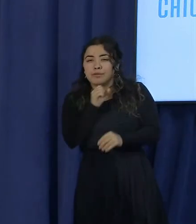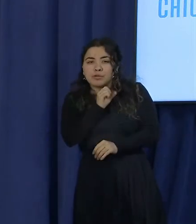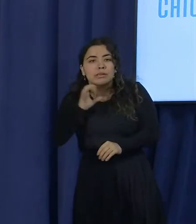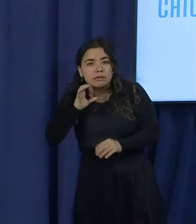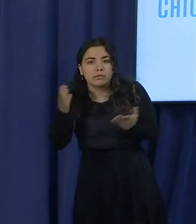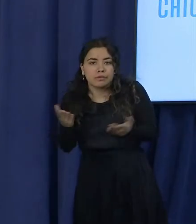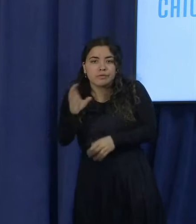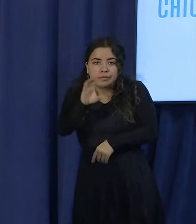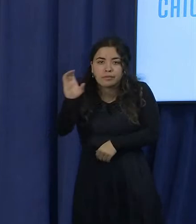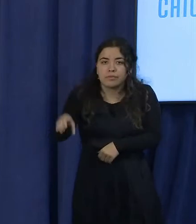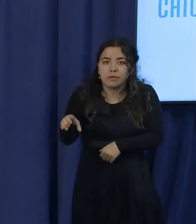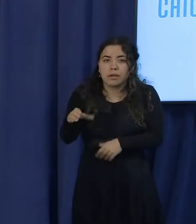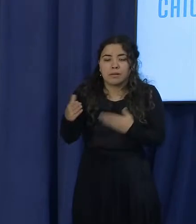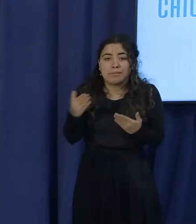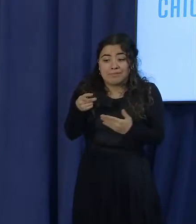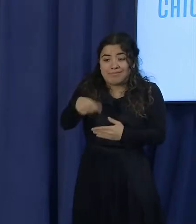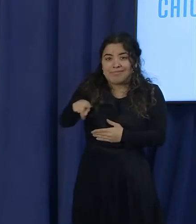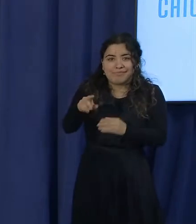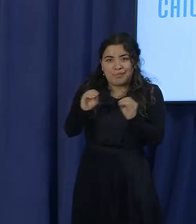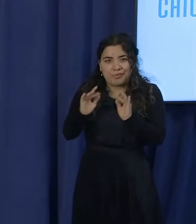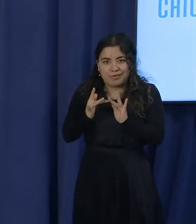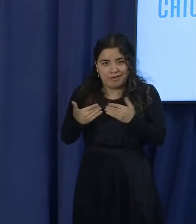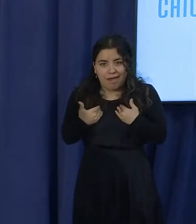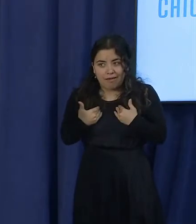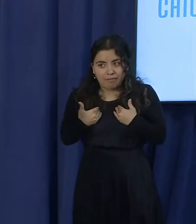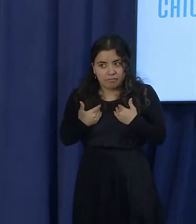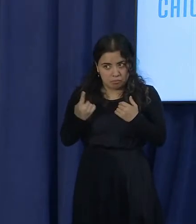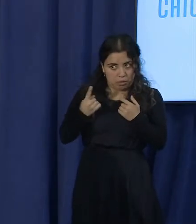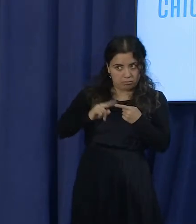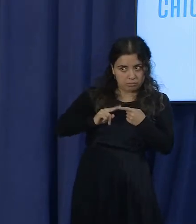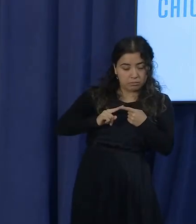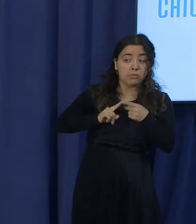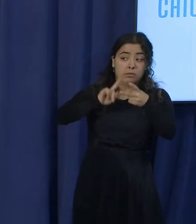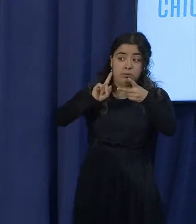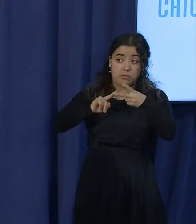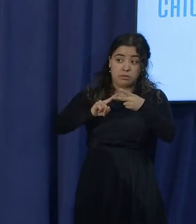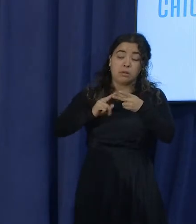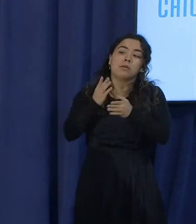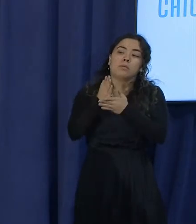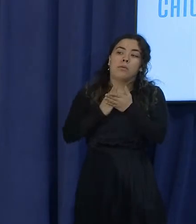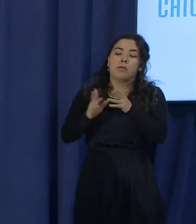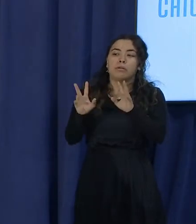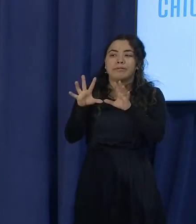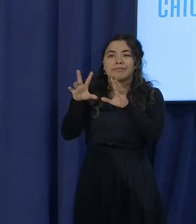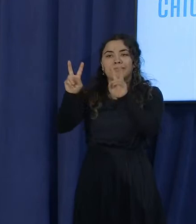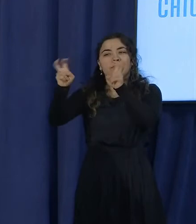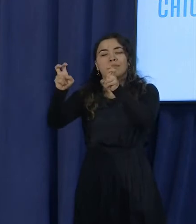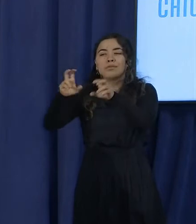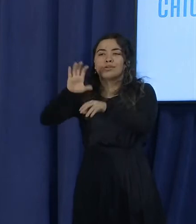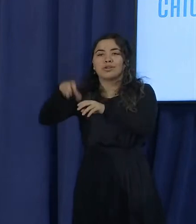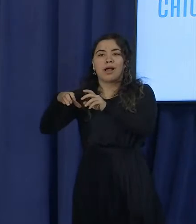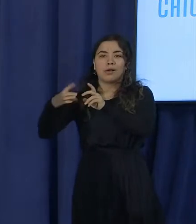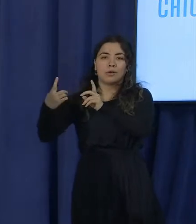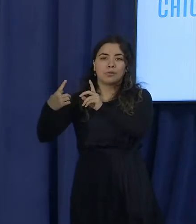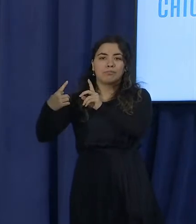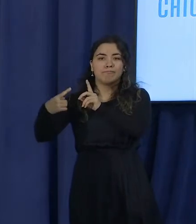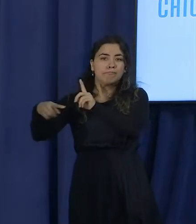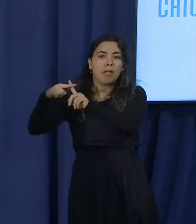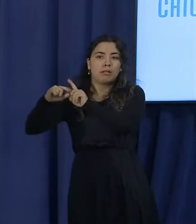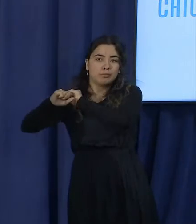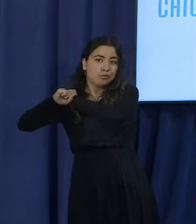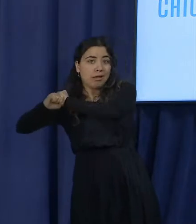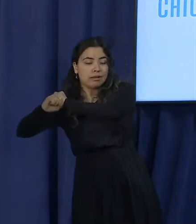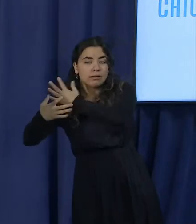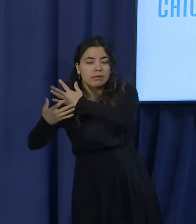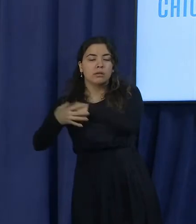internet. So that's one. And then secondly, as part of Protect Chicago Plus and other outreach efforts, this literally includes